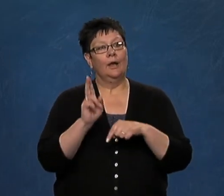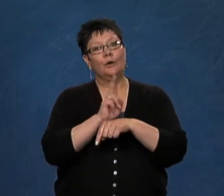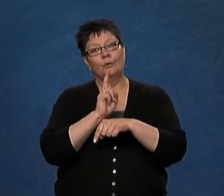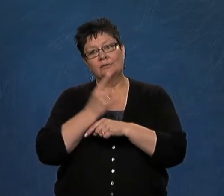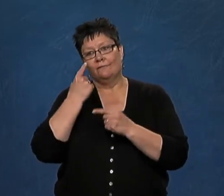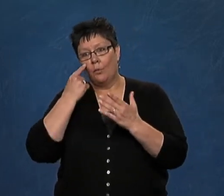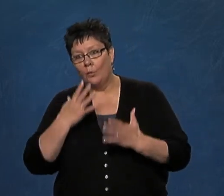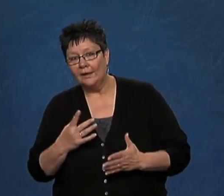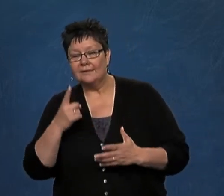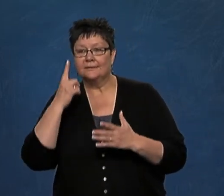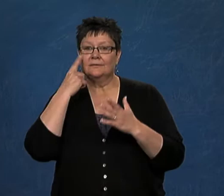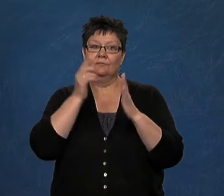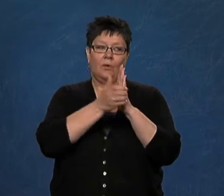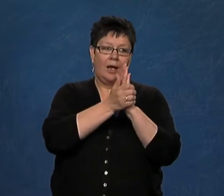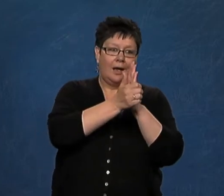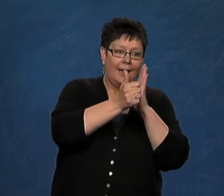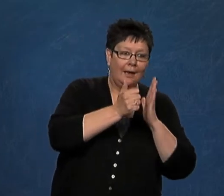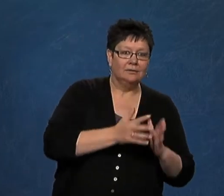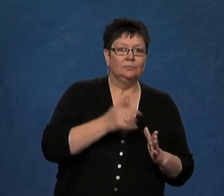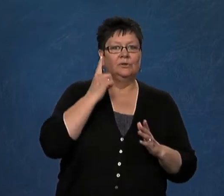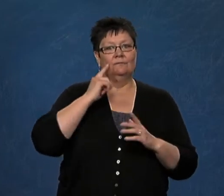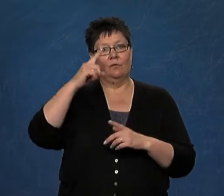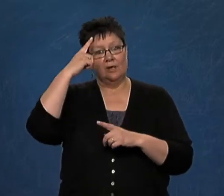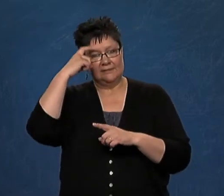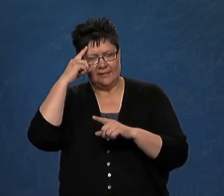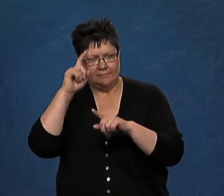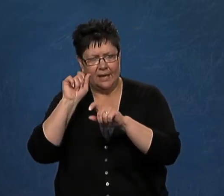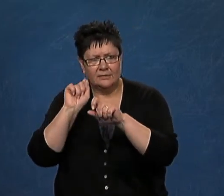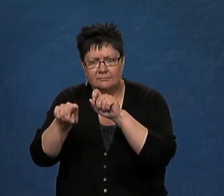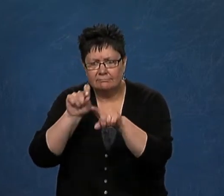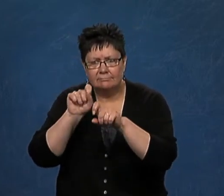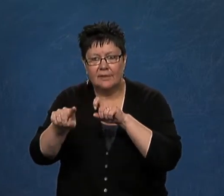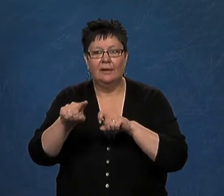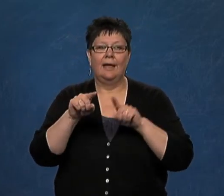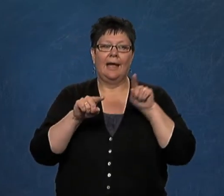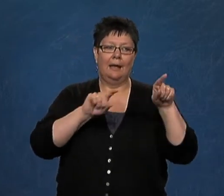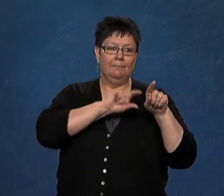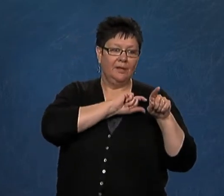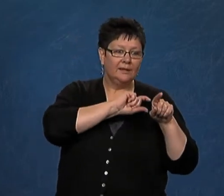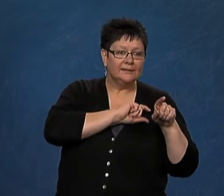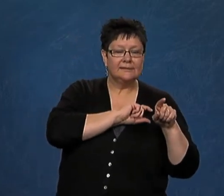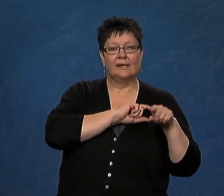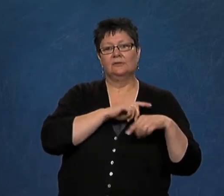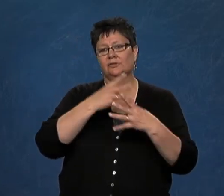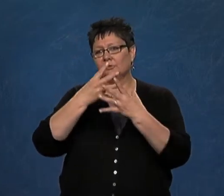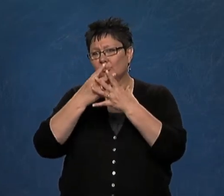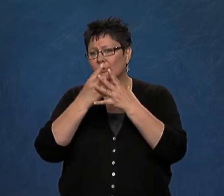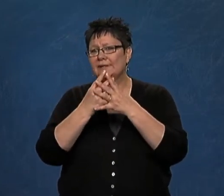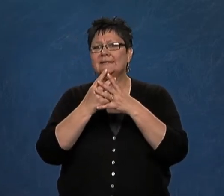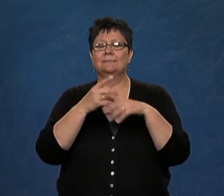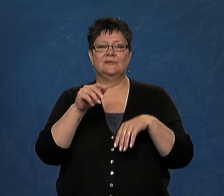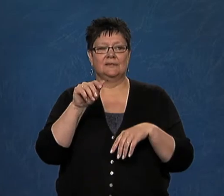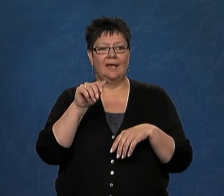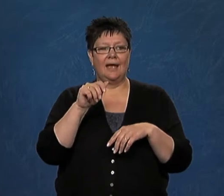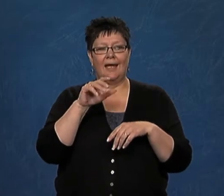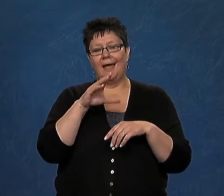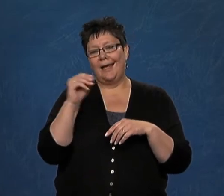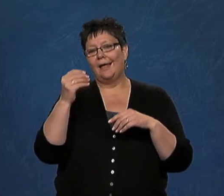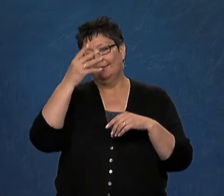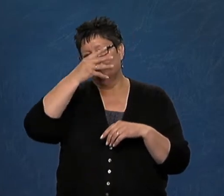a variety of uses they use it for expert witnesses to question the suspect, the prisoners,